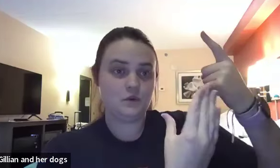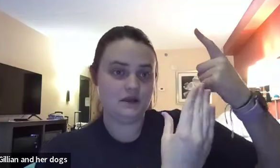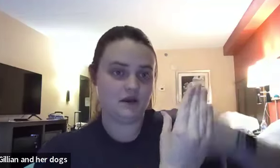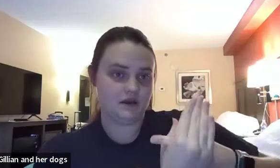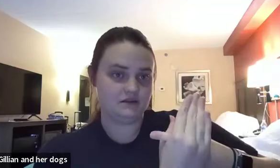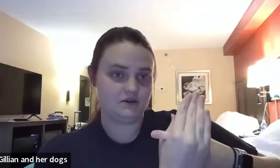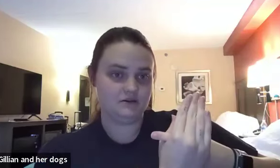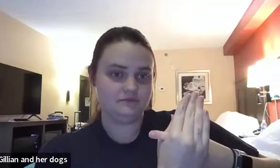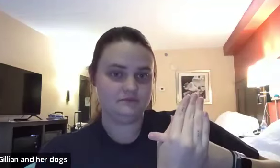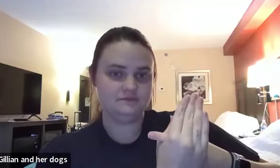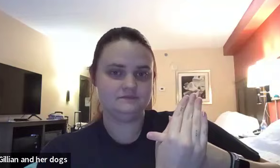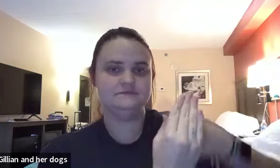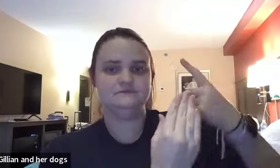one, hot dog.